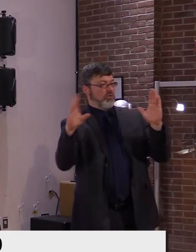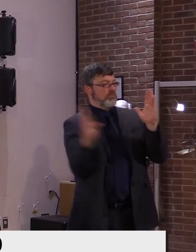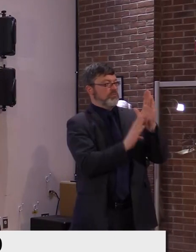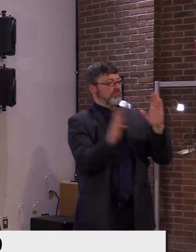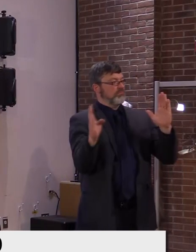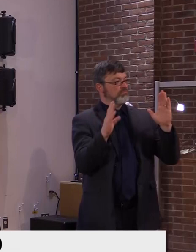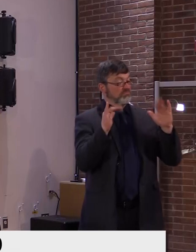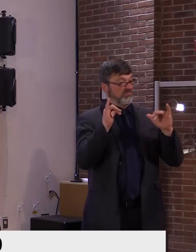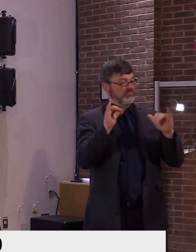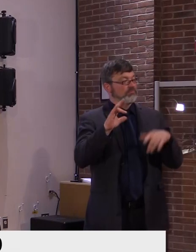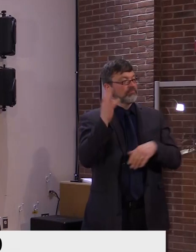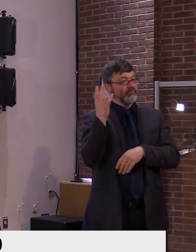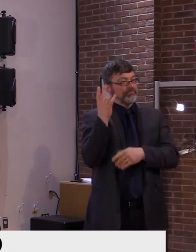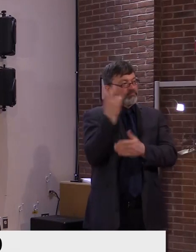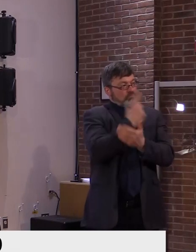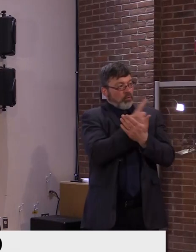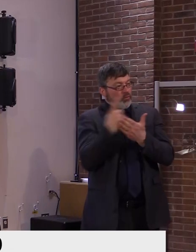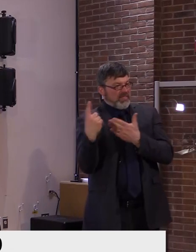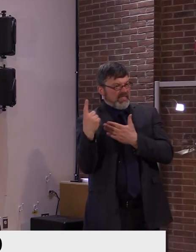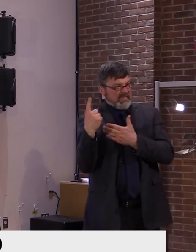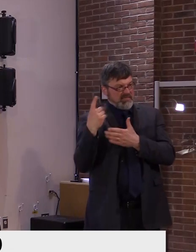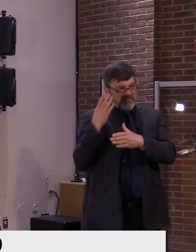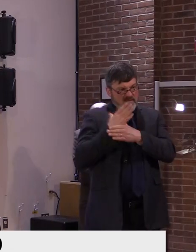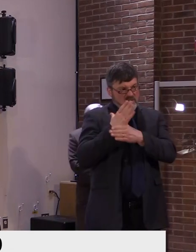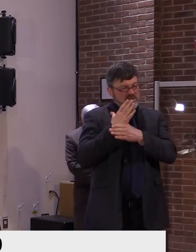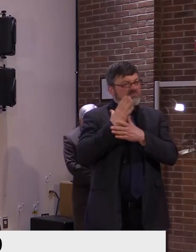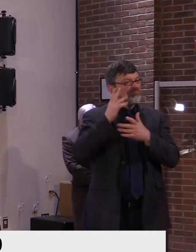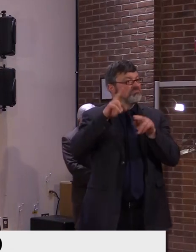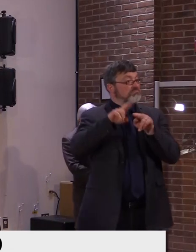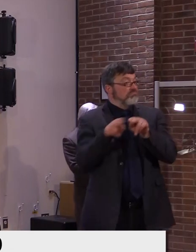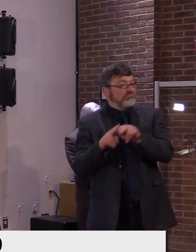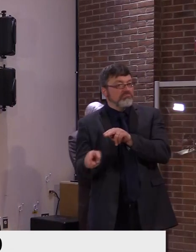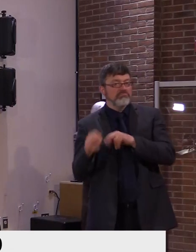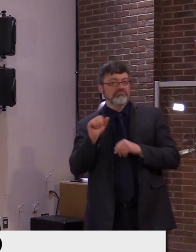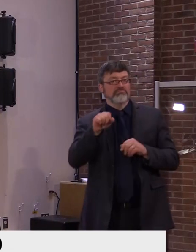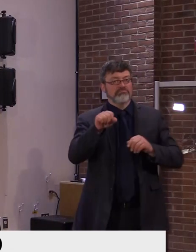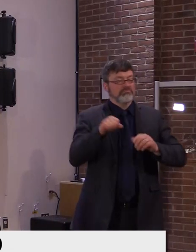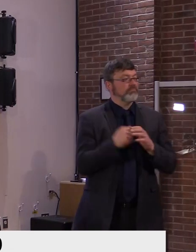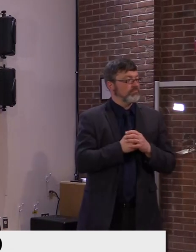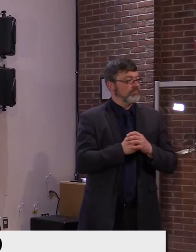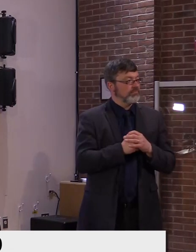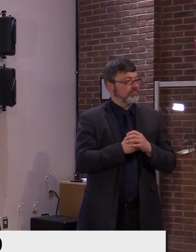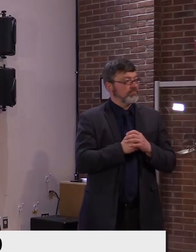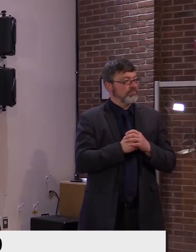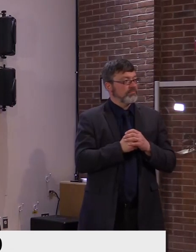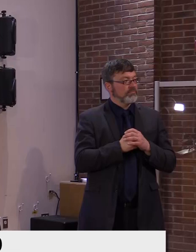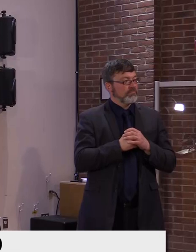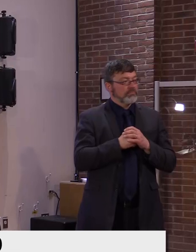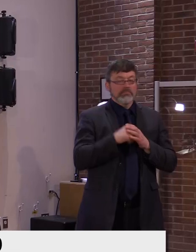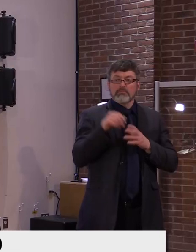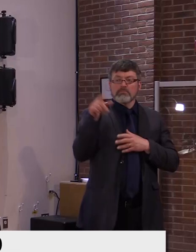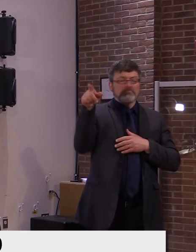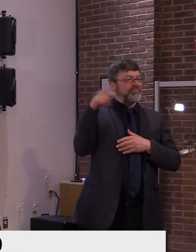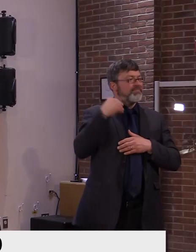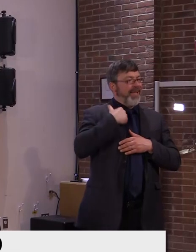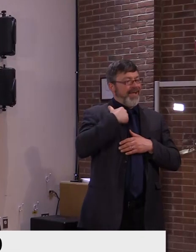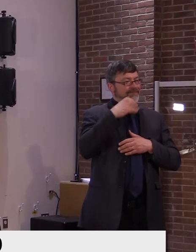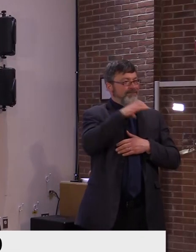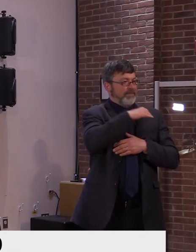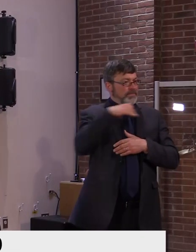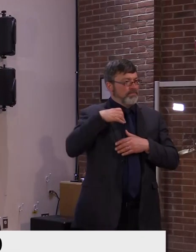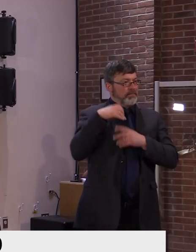as you'll see when Commissioner Pichek provides his slides. Our positivity rate is also a bit lower